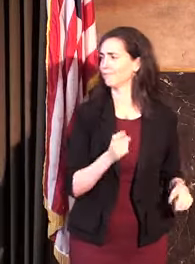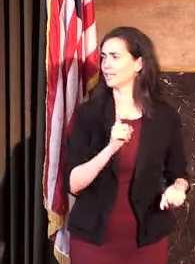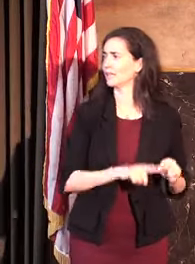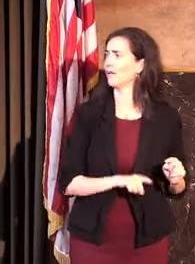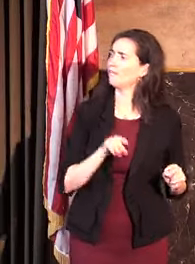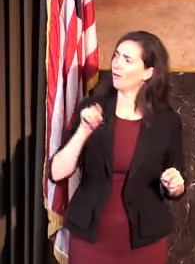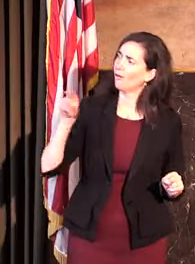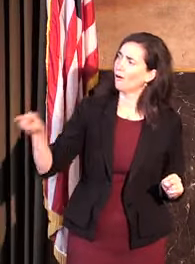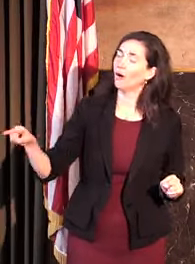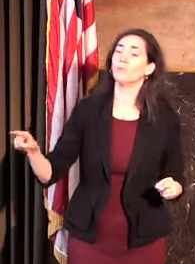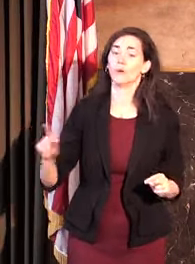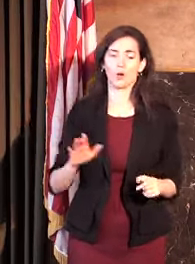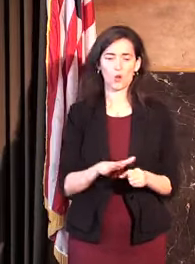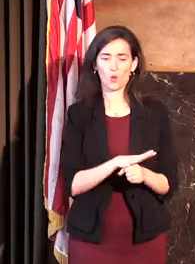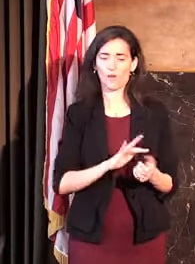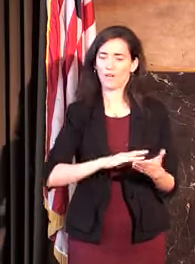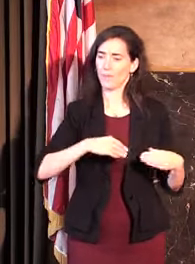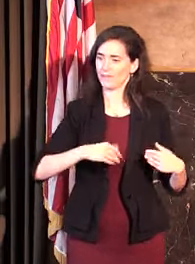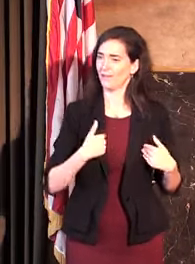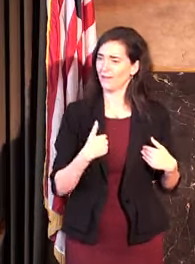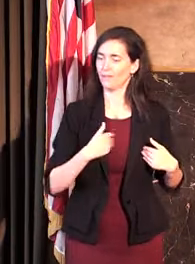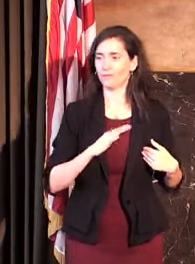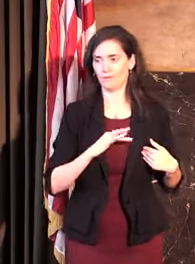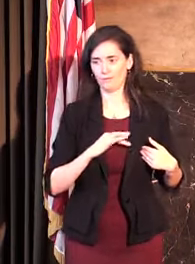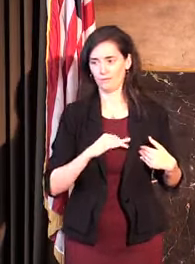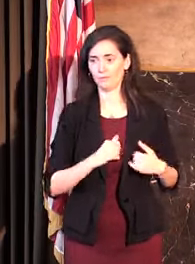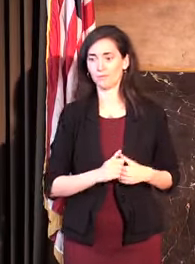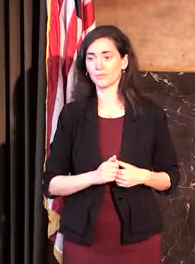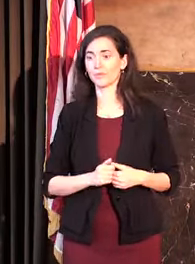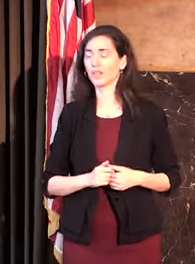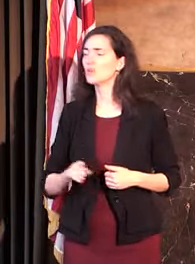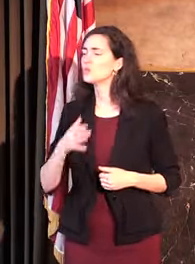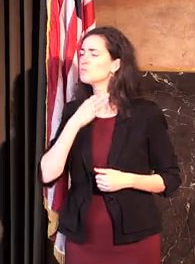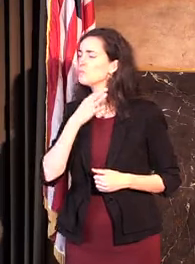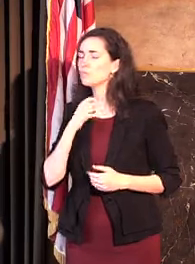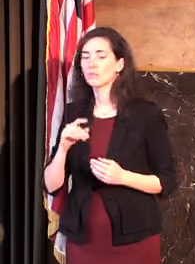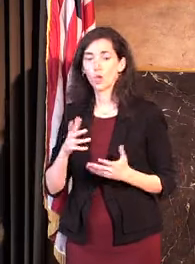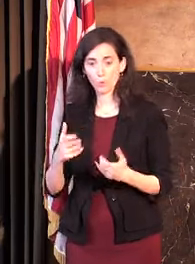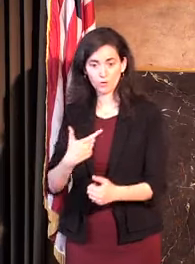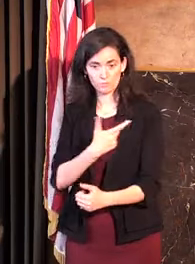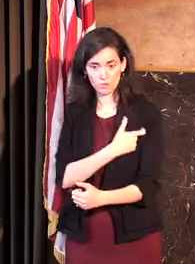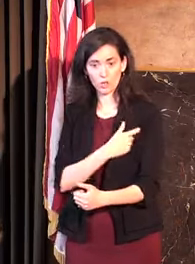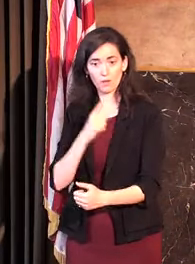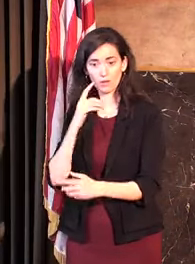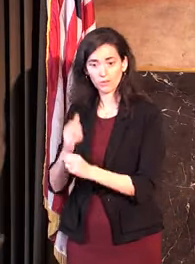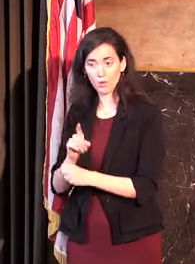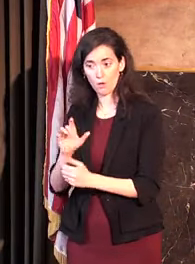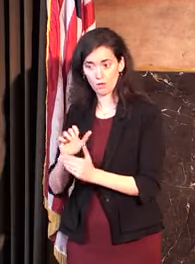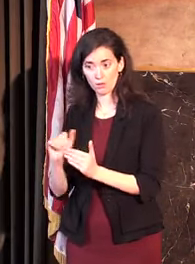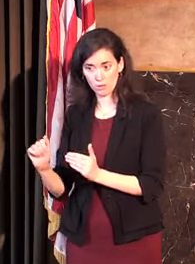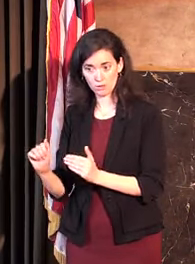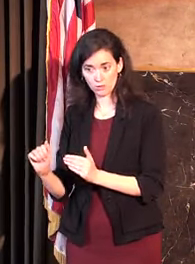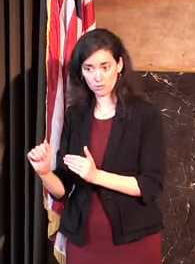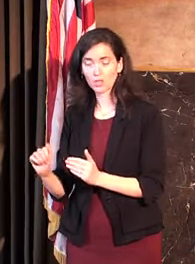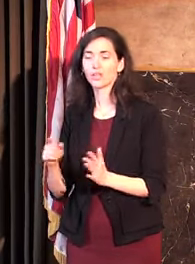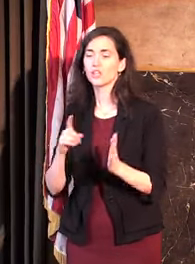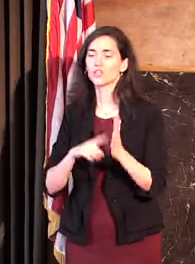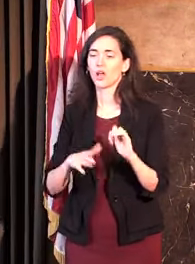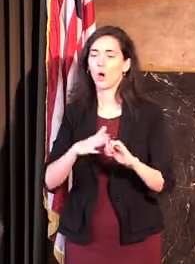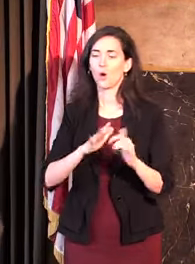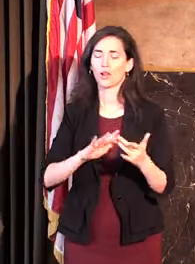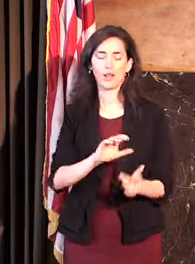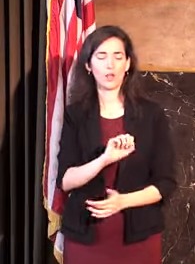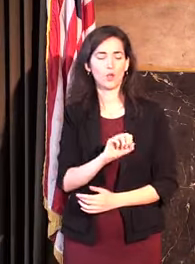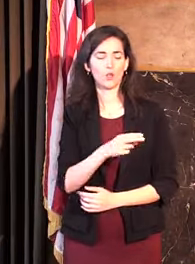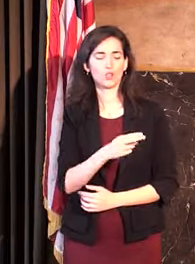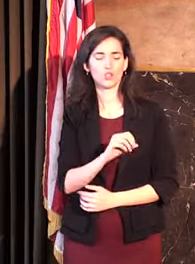Louisiana. And for more information about Shot for 100, we do encourage people to visit shotfor100.com,